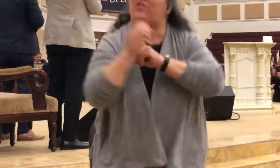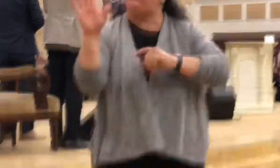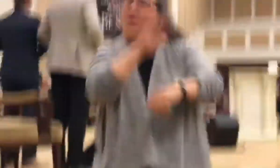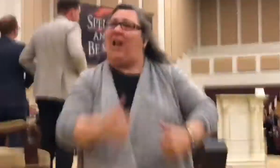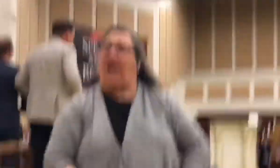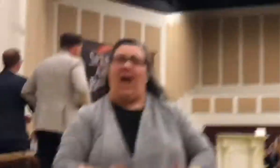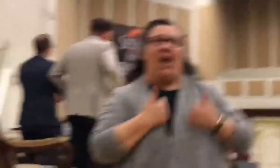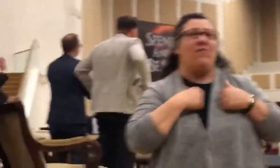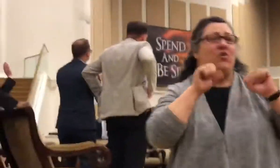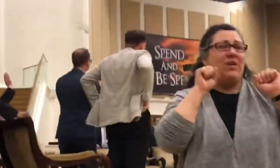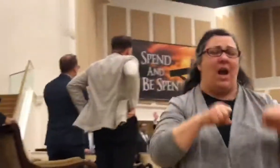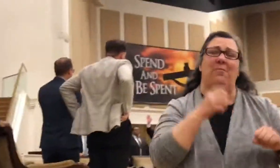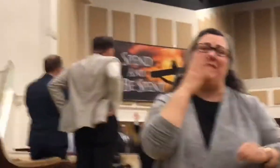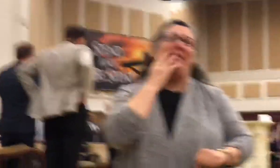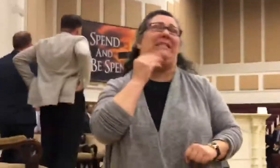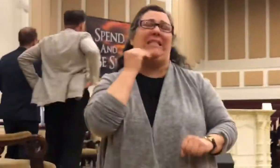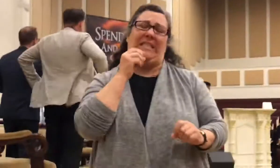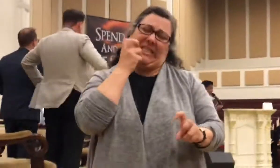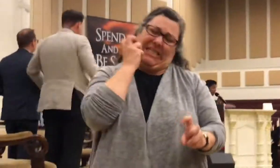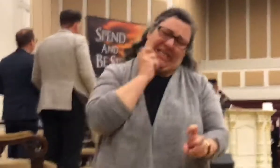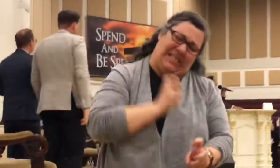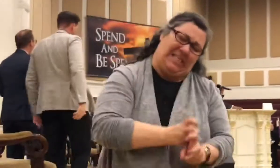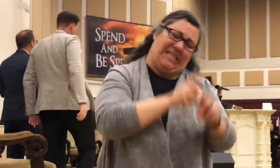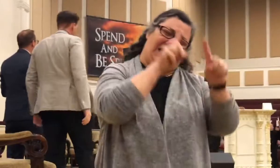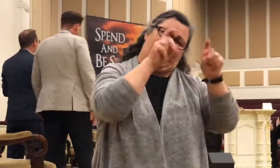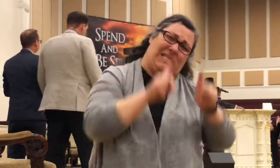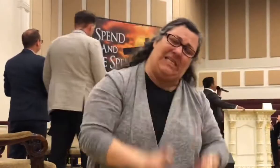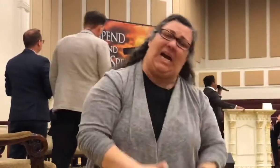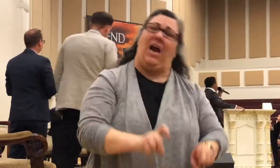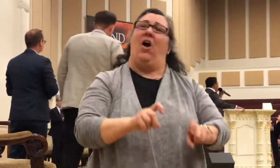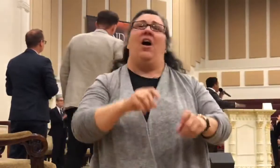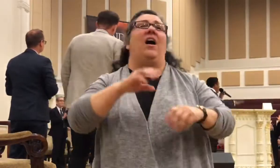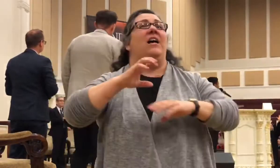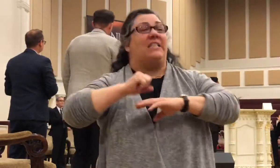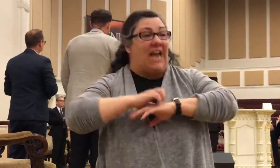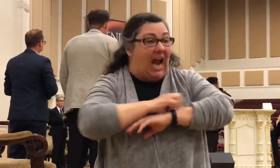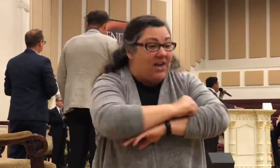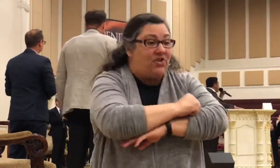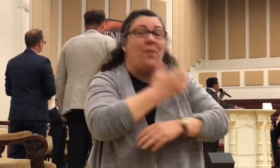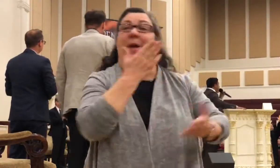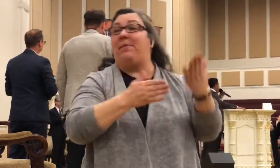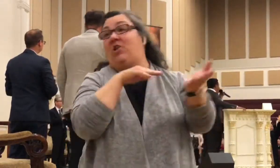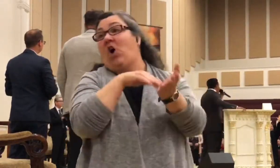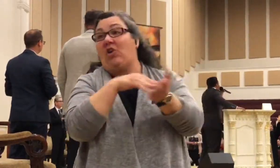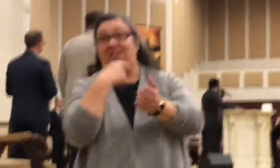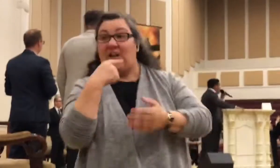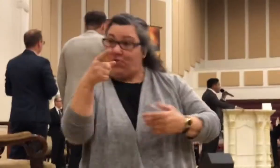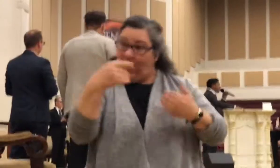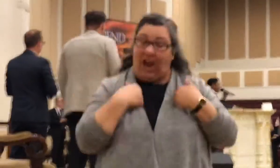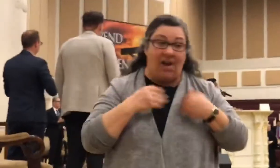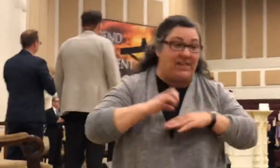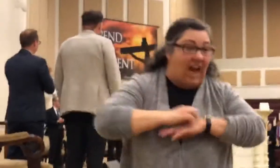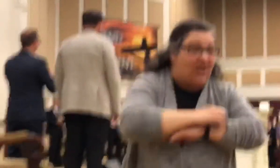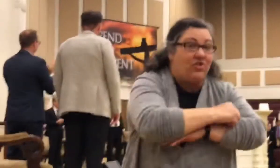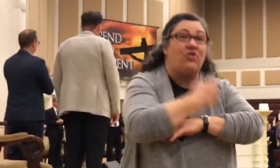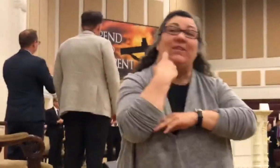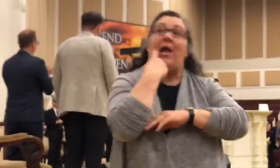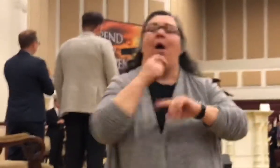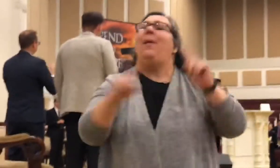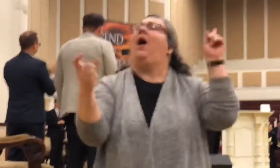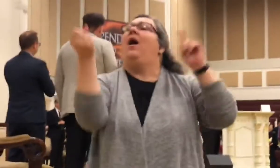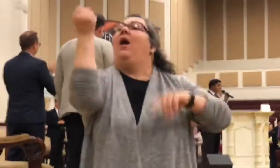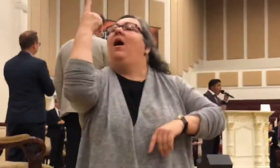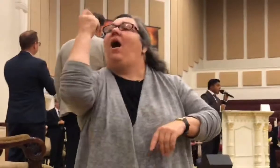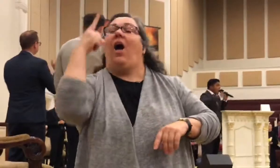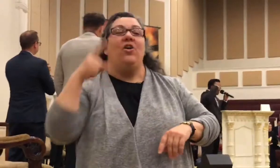You could be going through the worst trial of your life. That cancer may have diagnosed somebody here recently, but guess